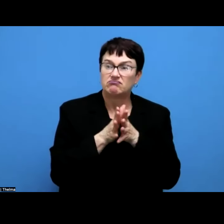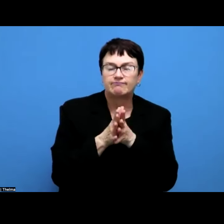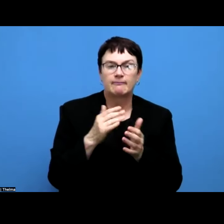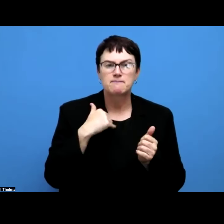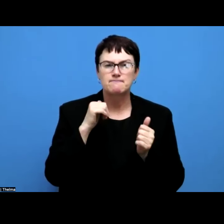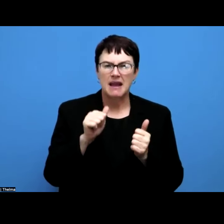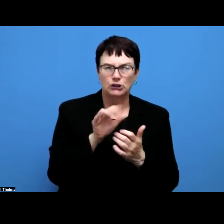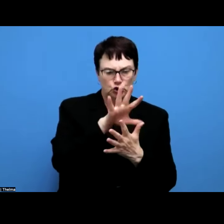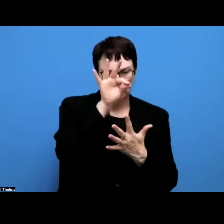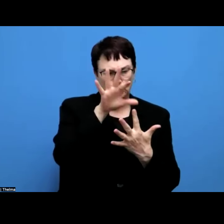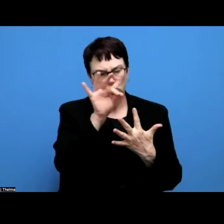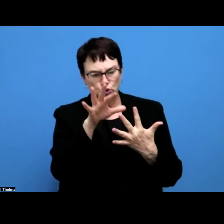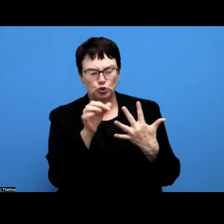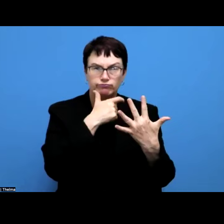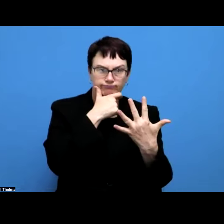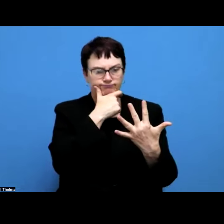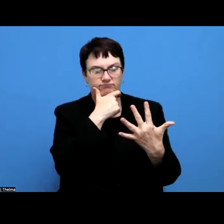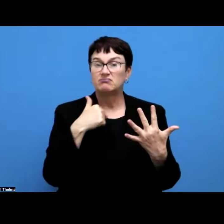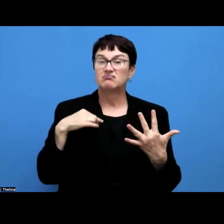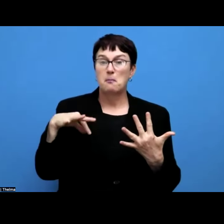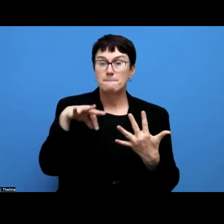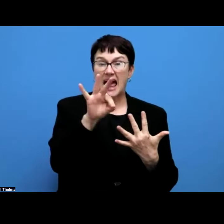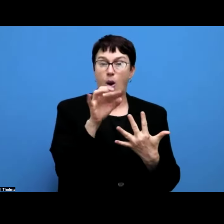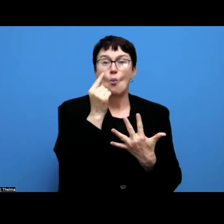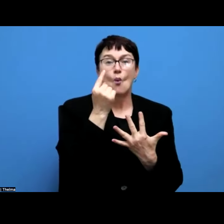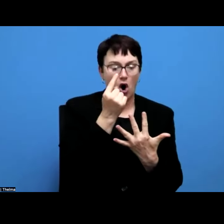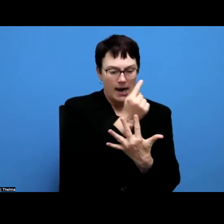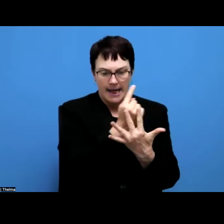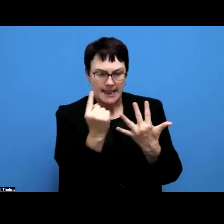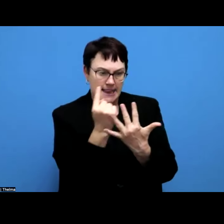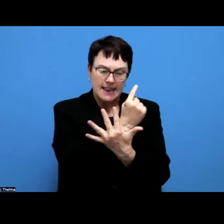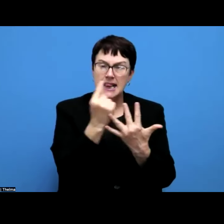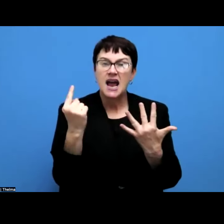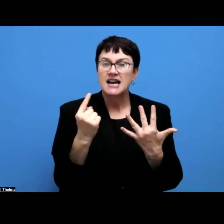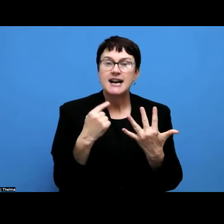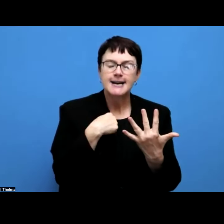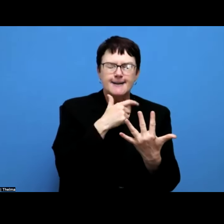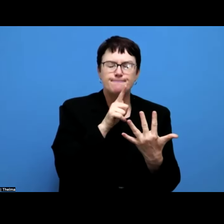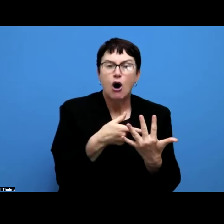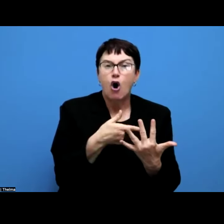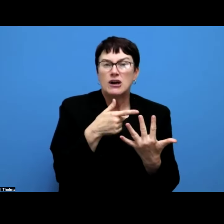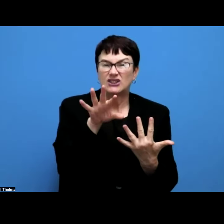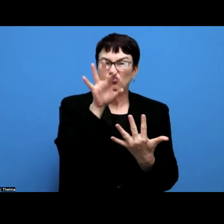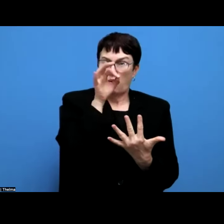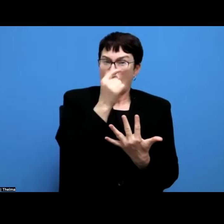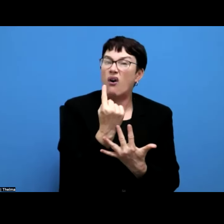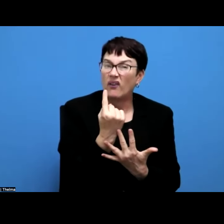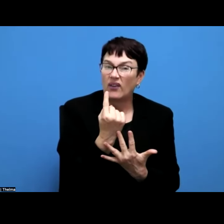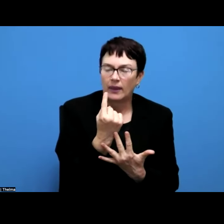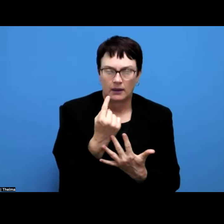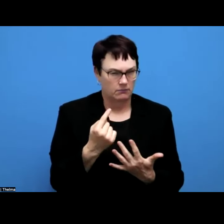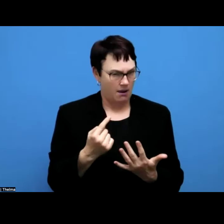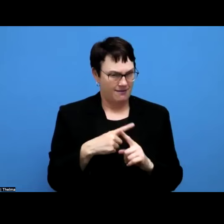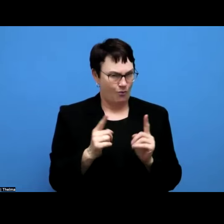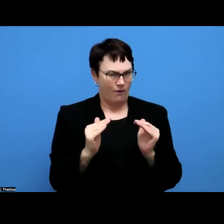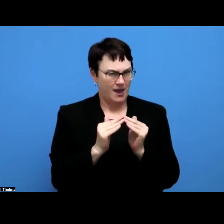because they could only afford one. And that is a choice that nobody should have to make. It's not just the immediate costs